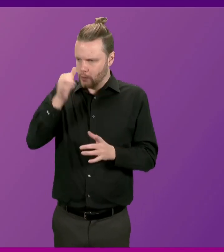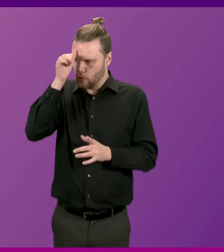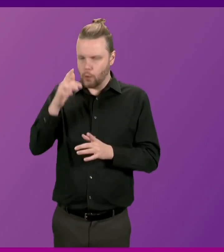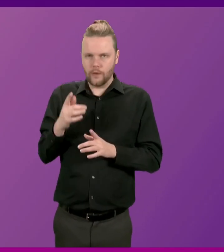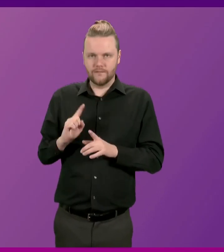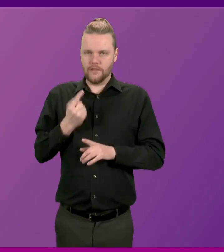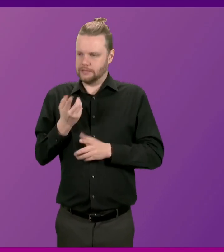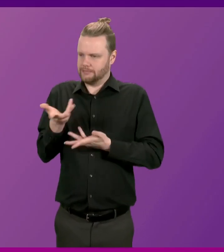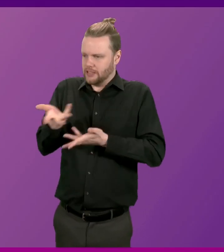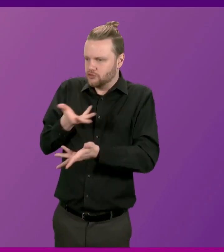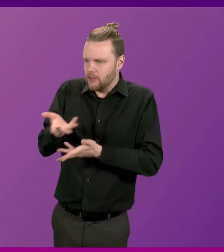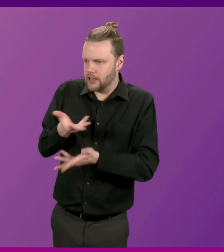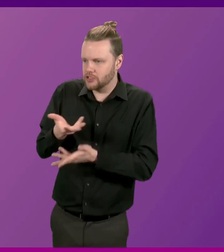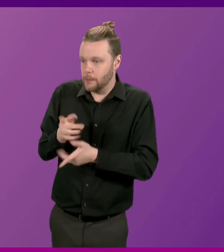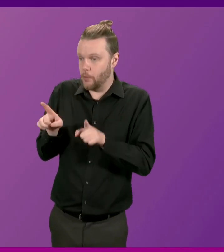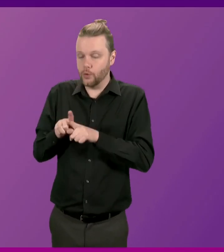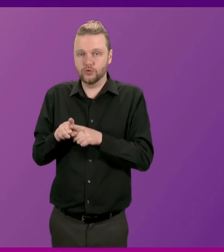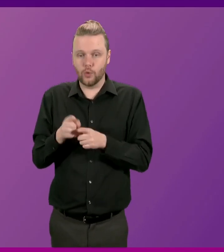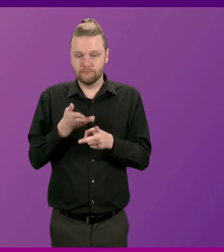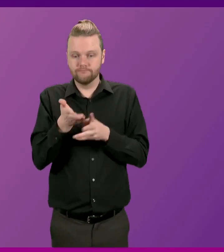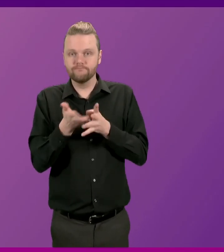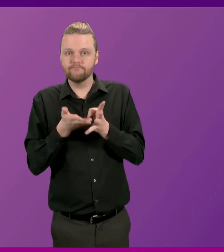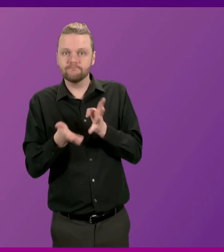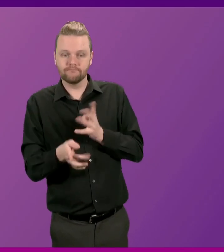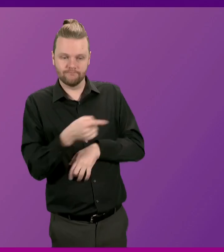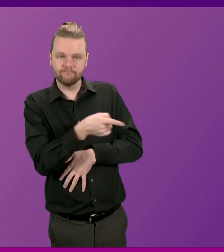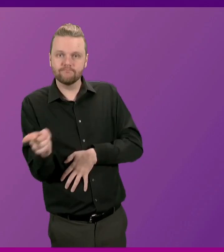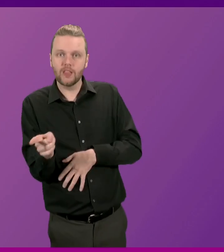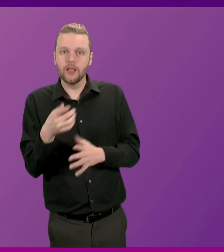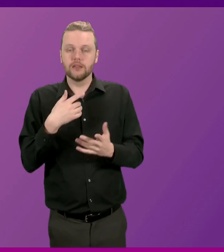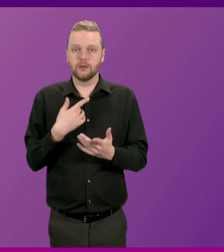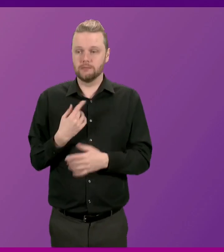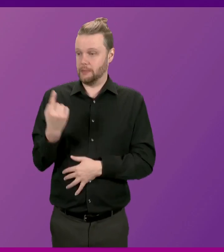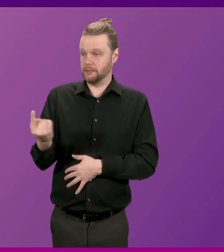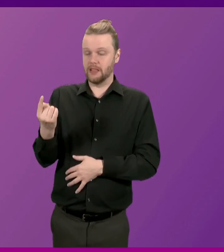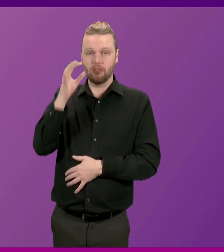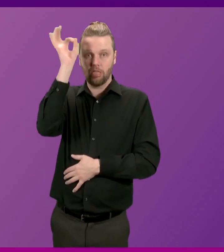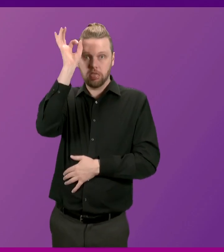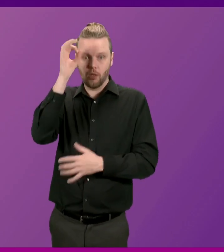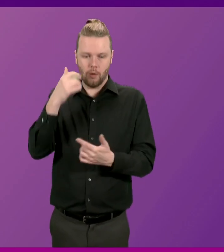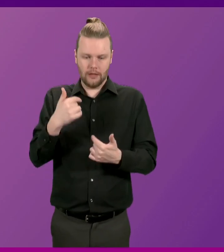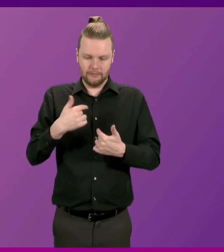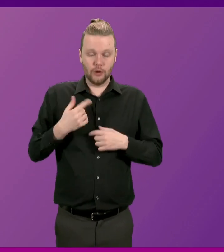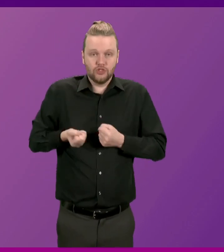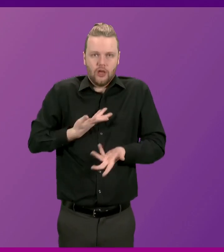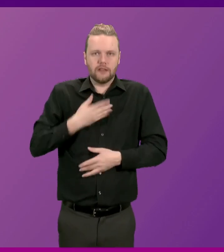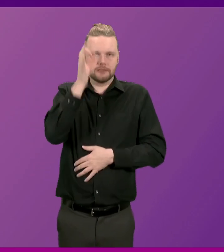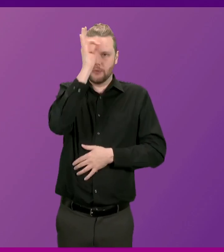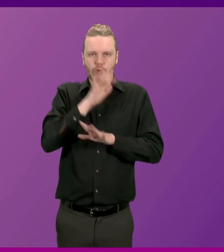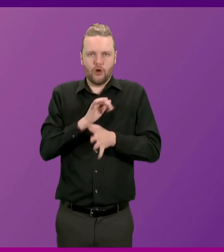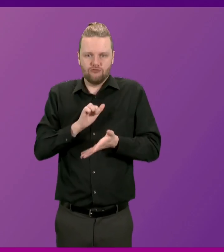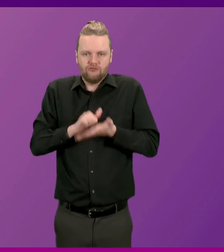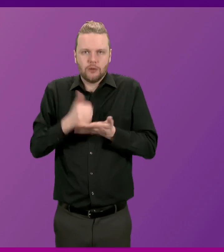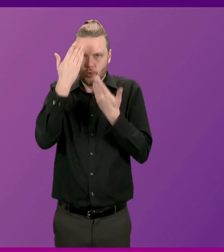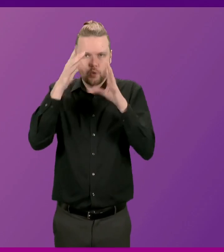initial interaction with them, but then also where to signpost them to, that they wouldn't necessarily have the expertise themselves, but they know where to go to get it. And I